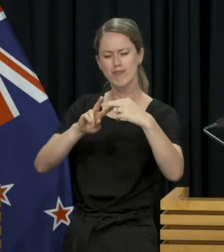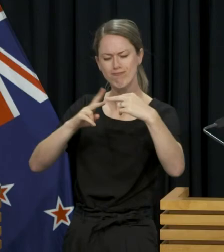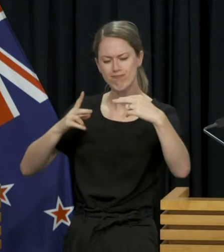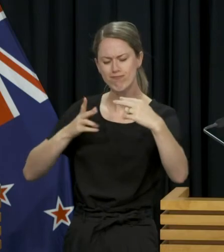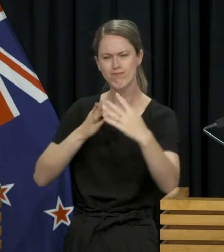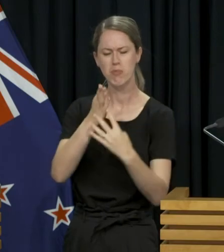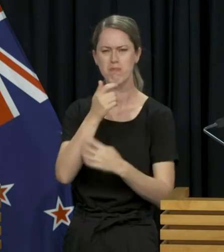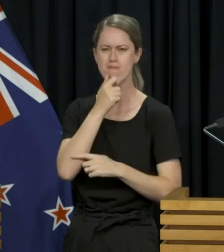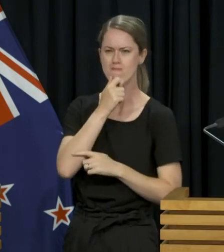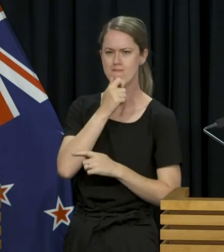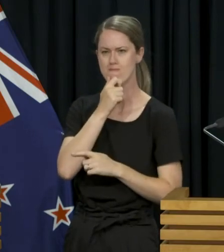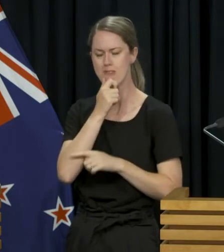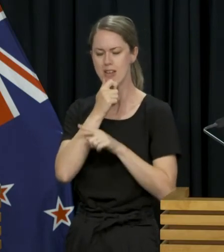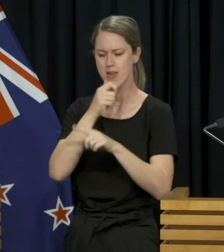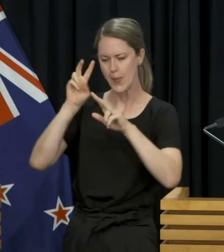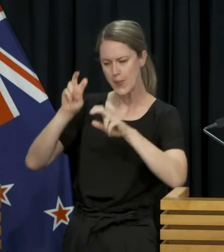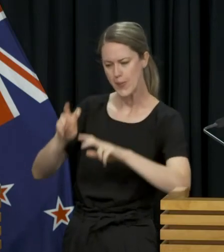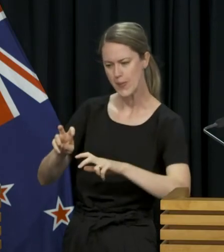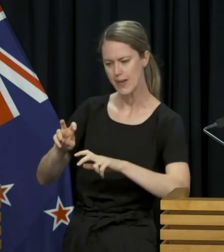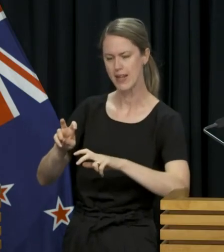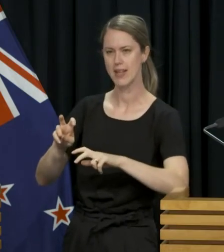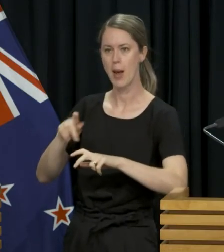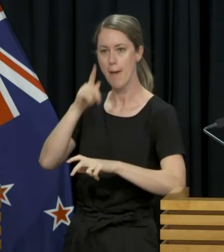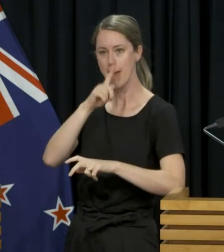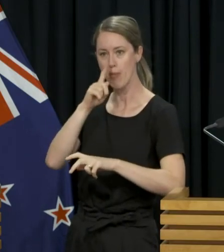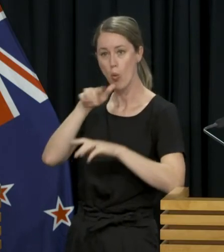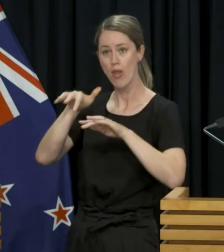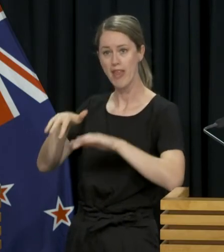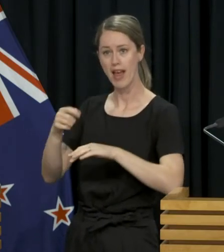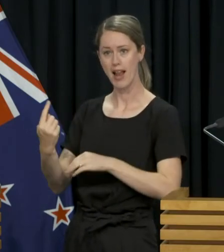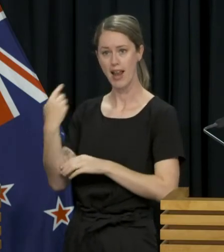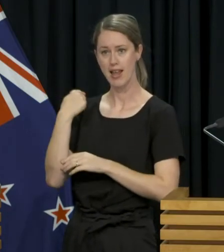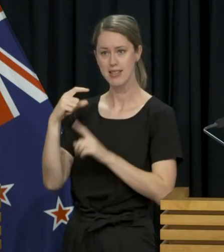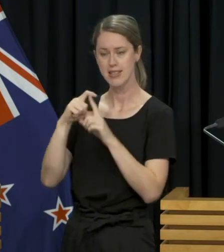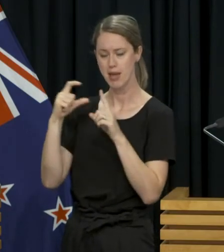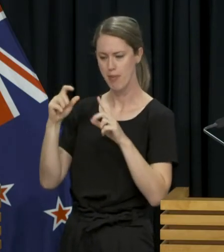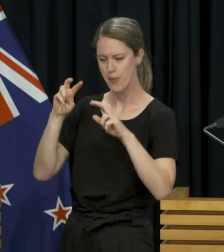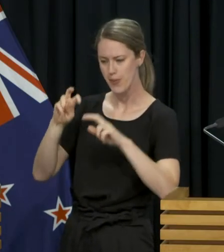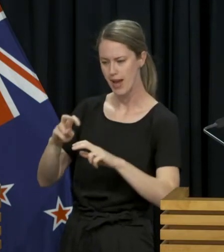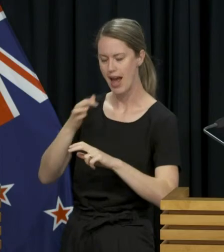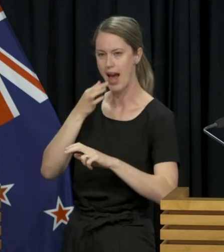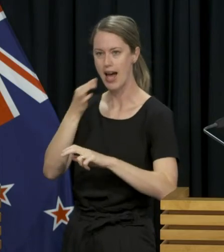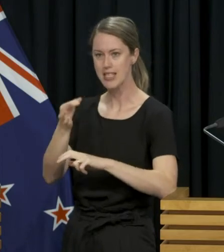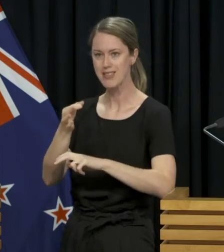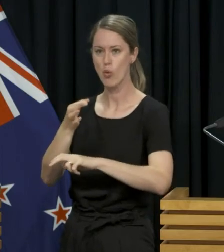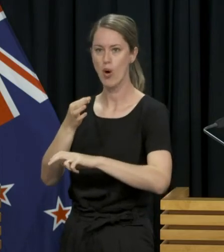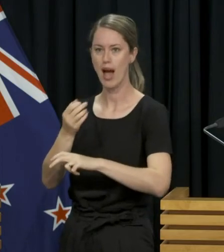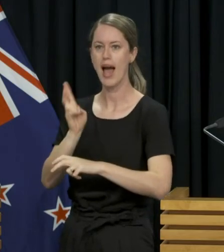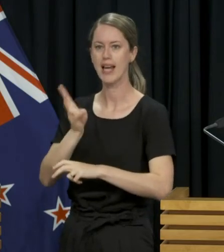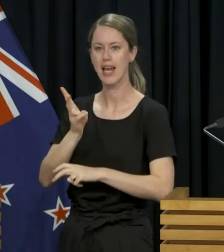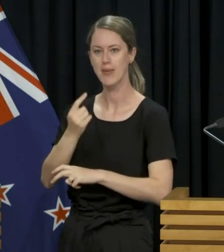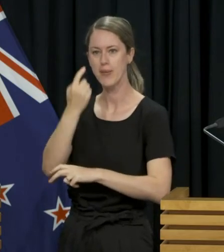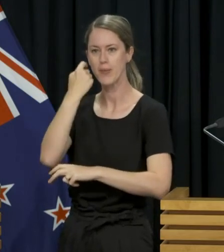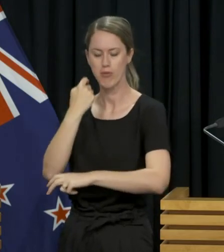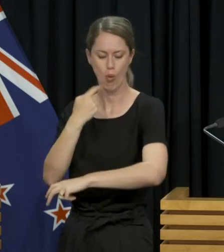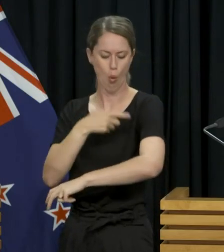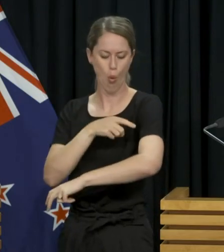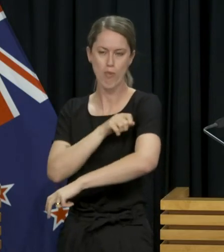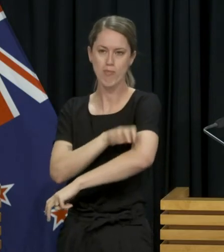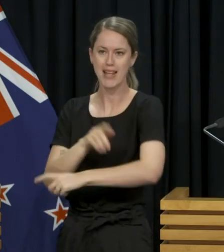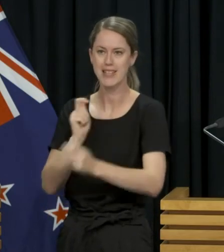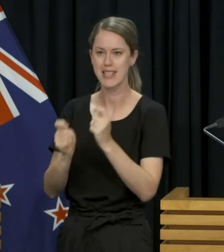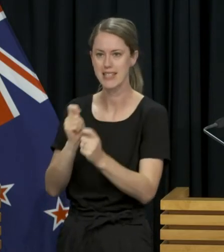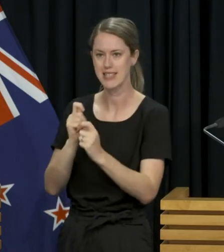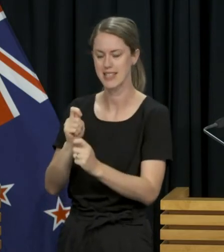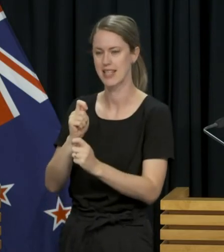who were at that facility in late December have been contacted to either get a PCR or a serology test if they have had